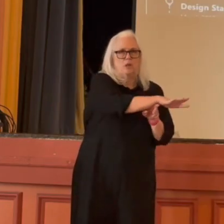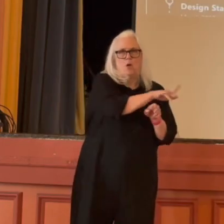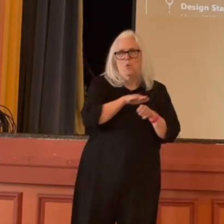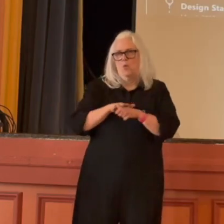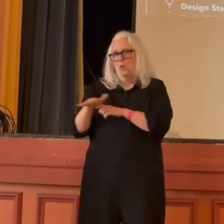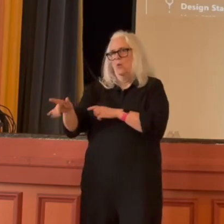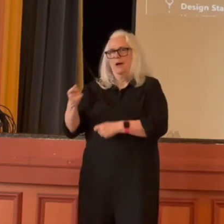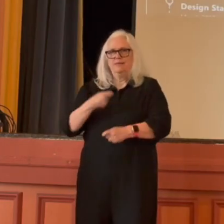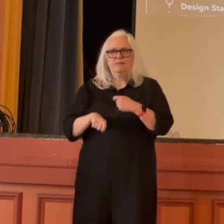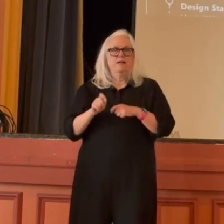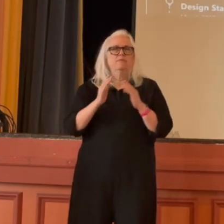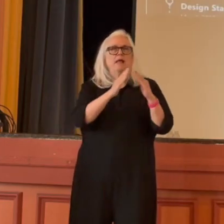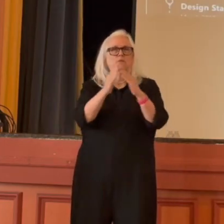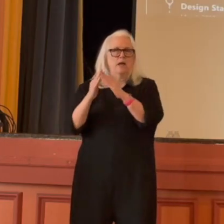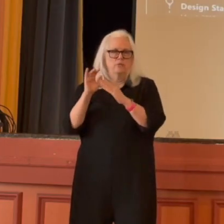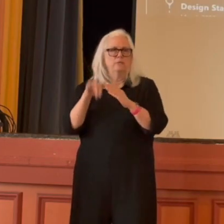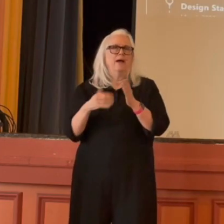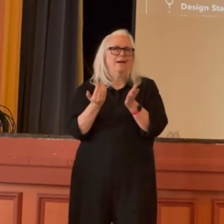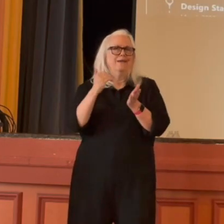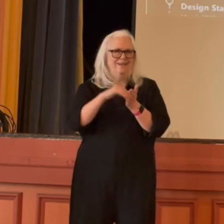it's modifications to the manhole.